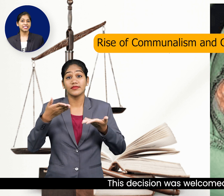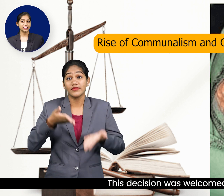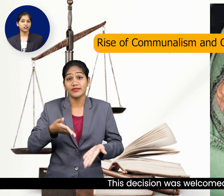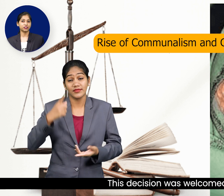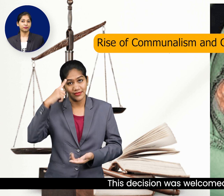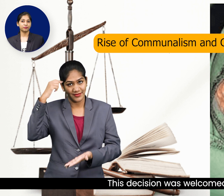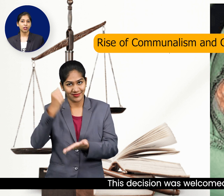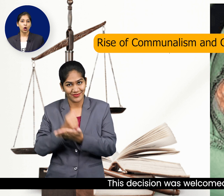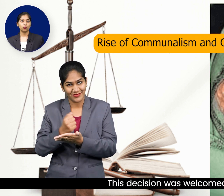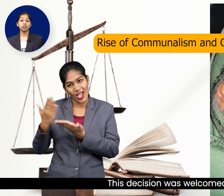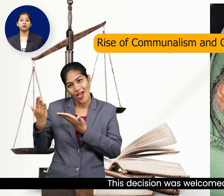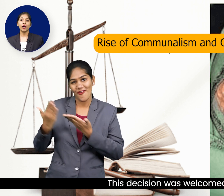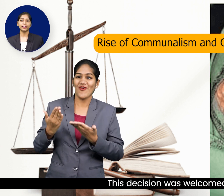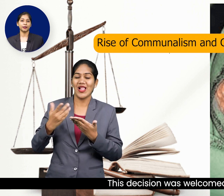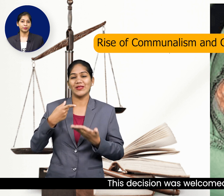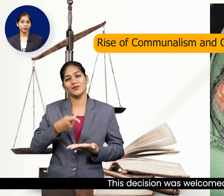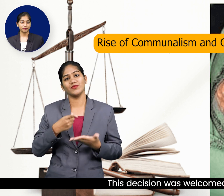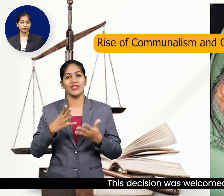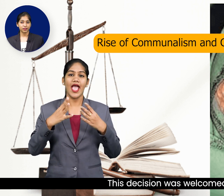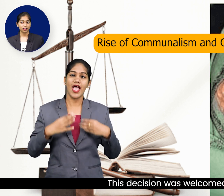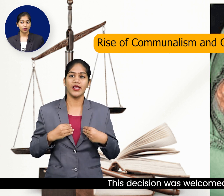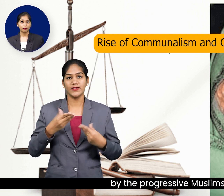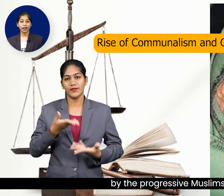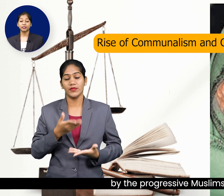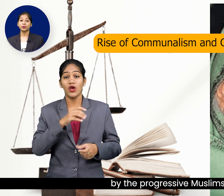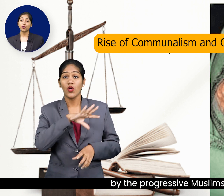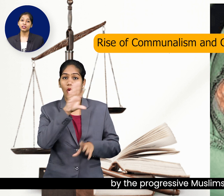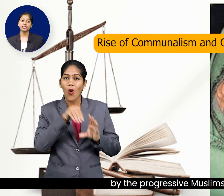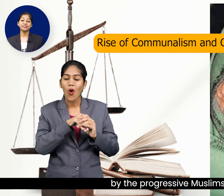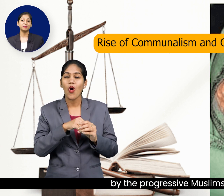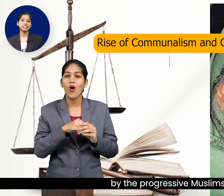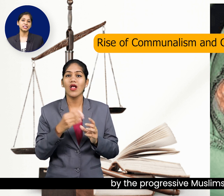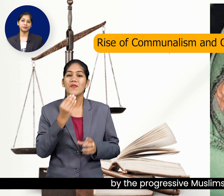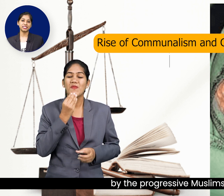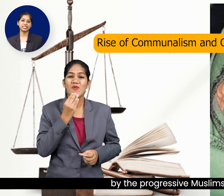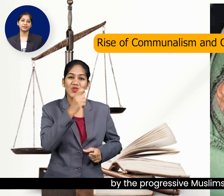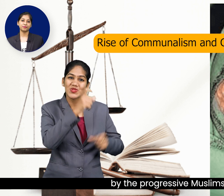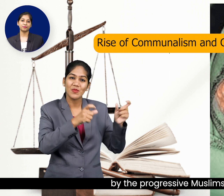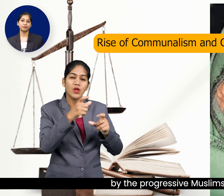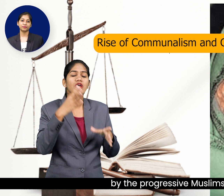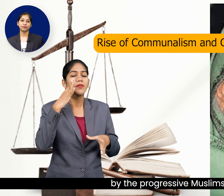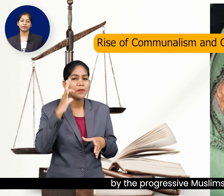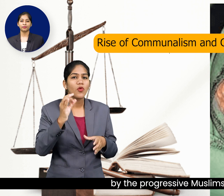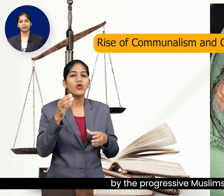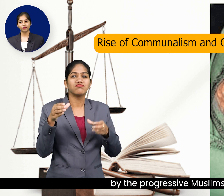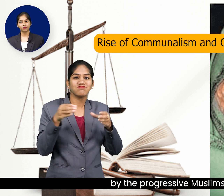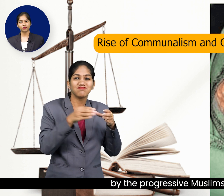This decision was welcomed by the progressive Muslims,